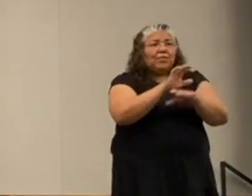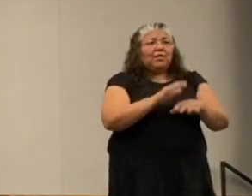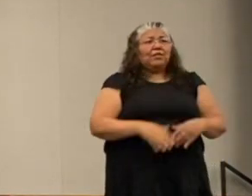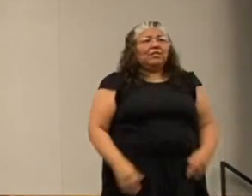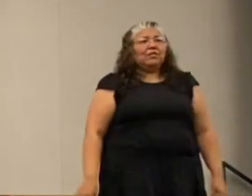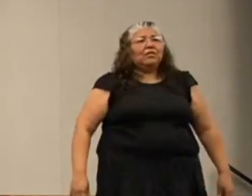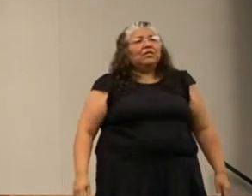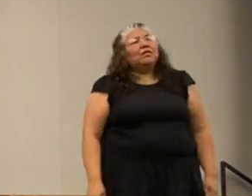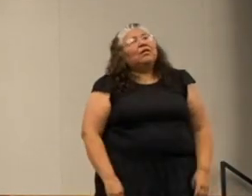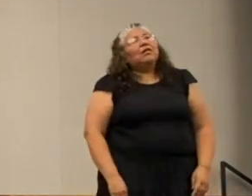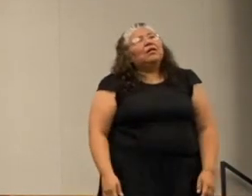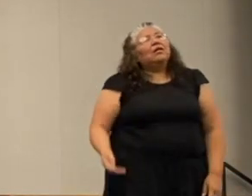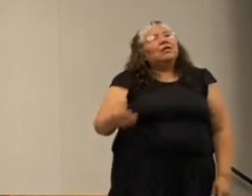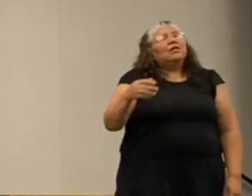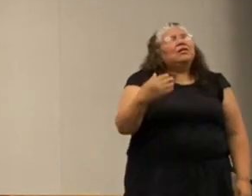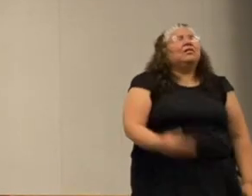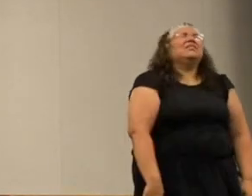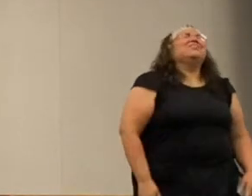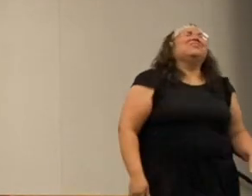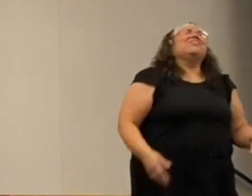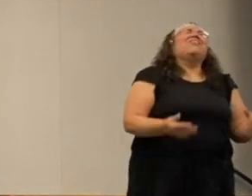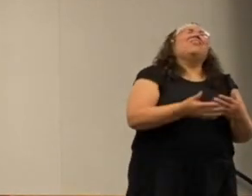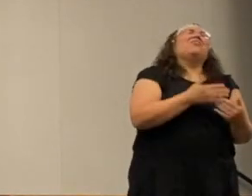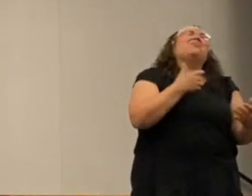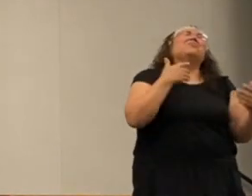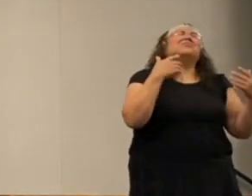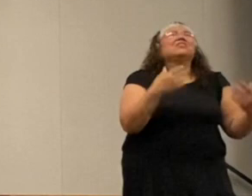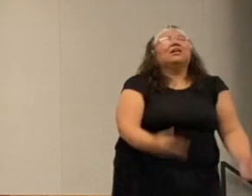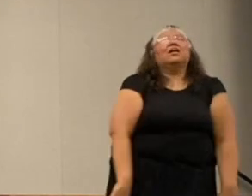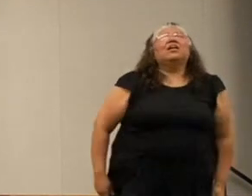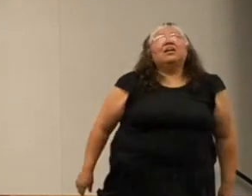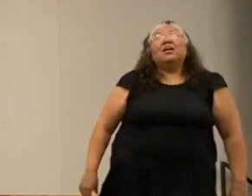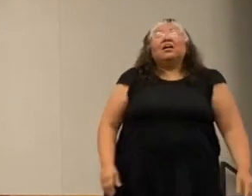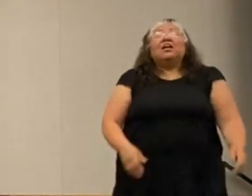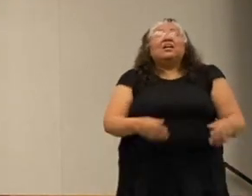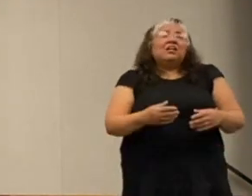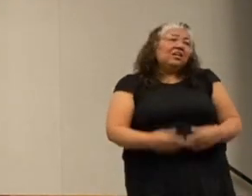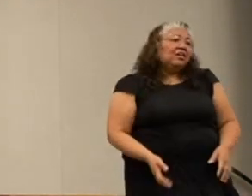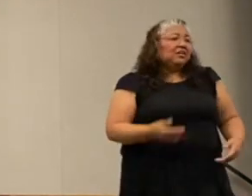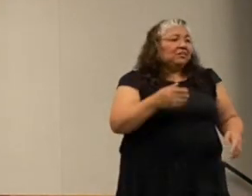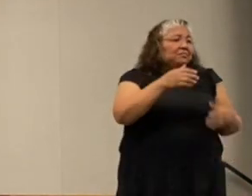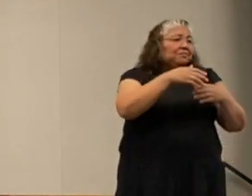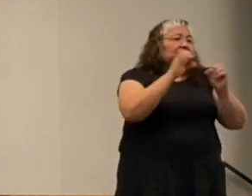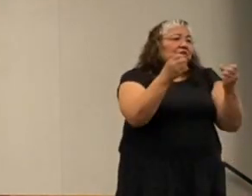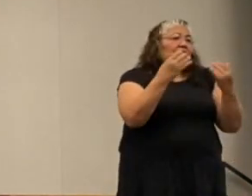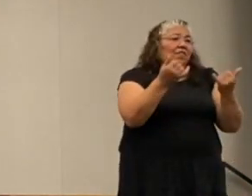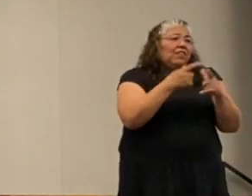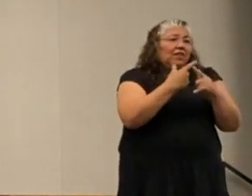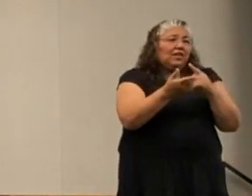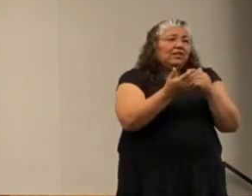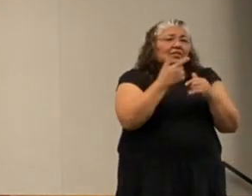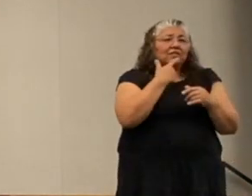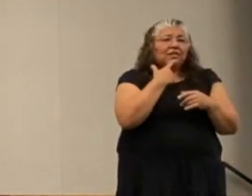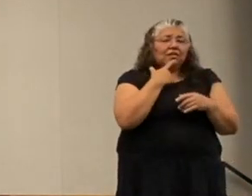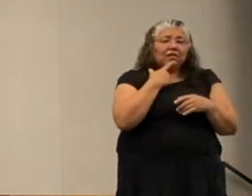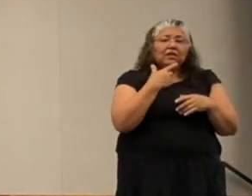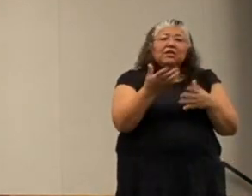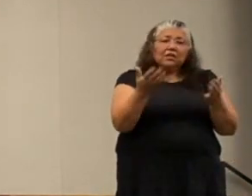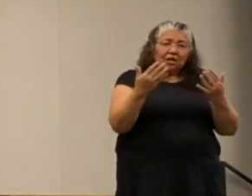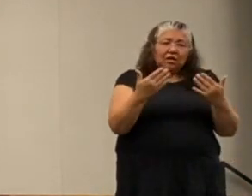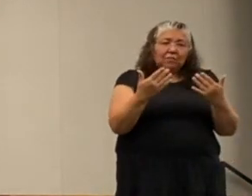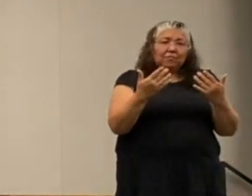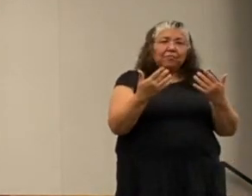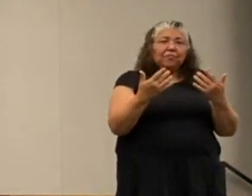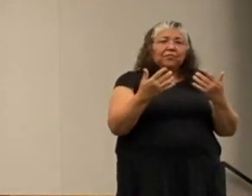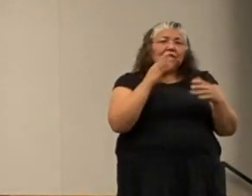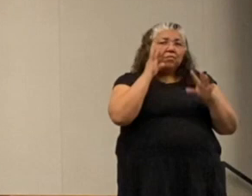kids, are we almost there yet? Is it almost done? Right? They gathered around Aaron and they said to him, come, make gods for